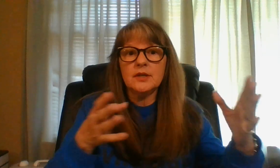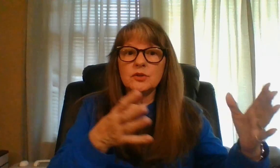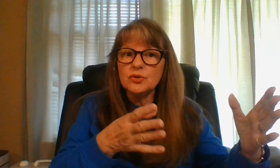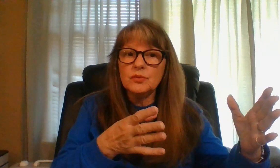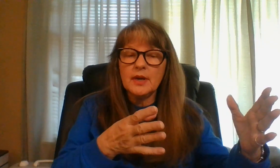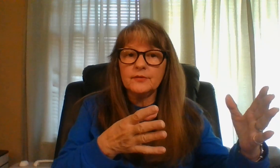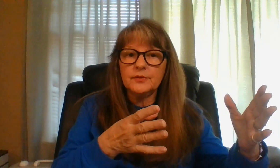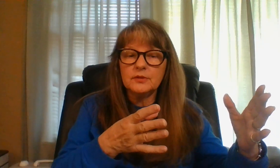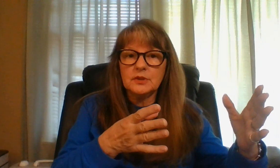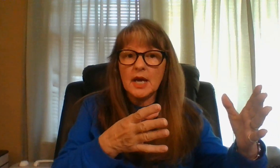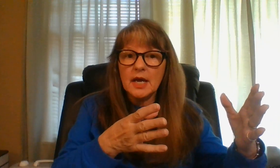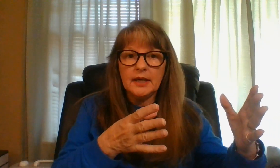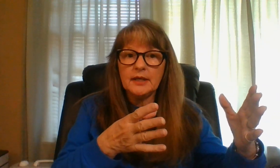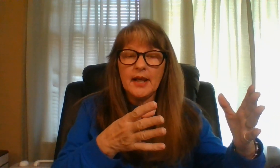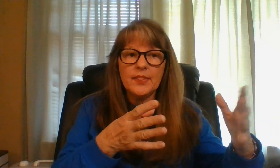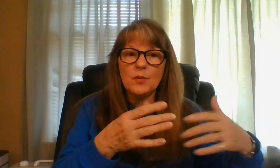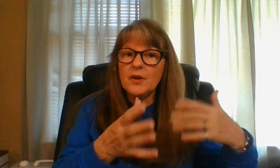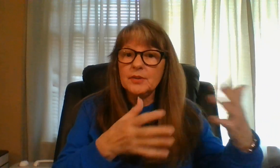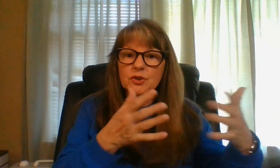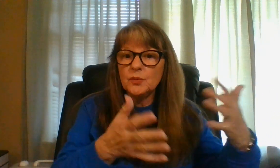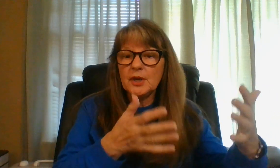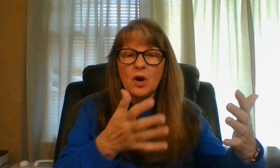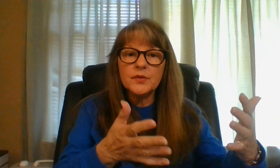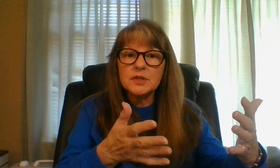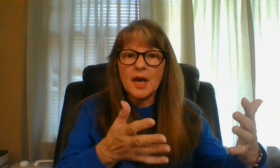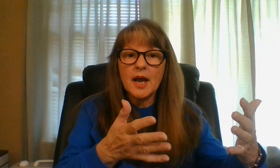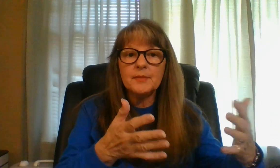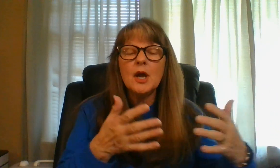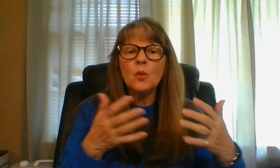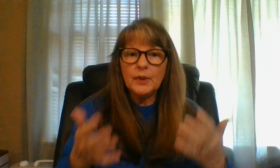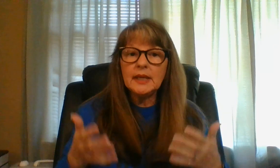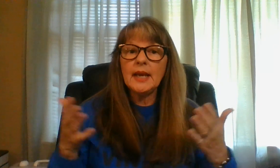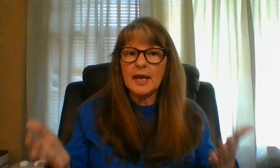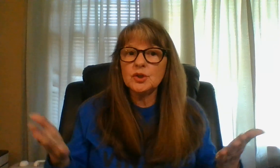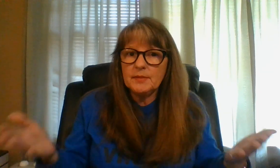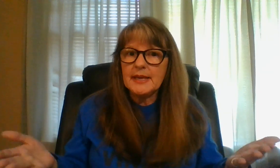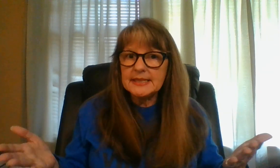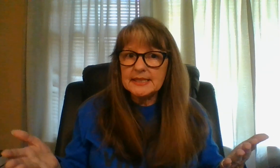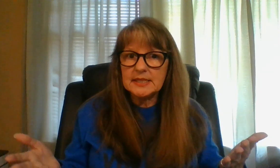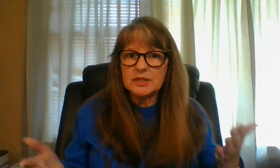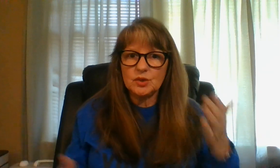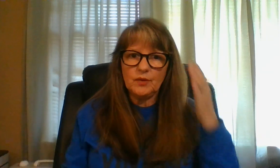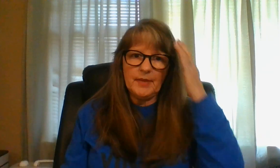that you have done and that we've been doing all this time, we can actually make sentences from that.